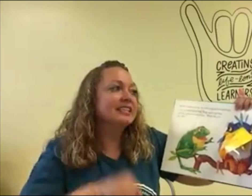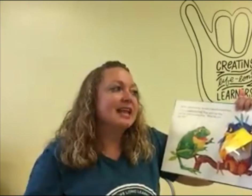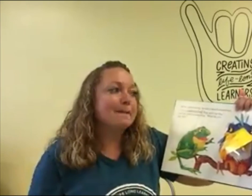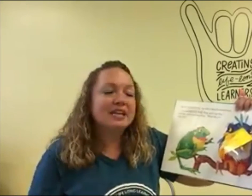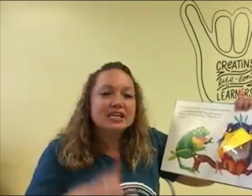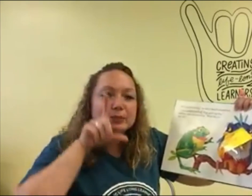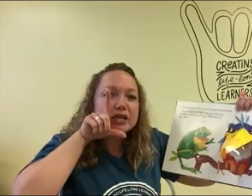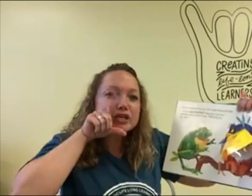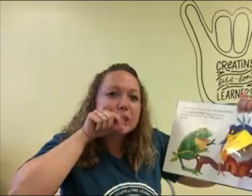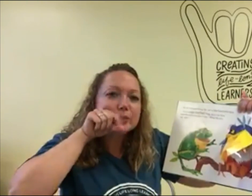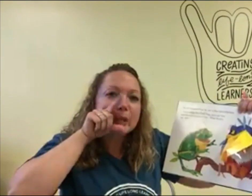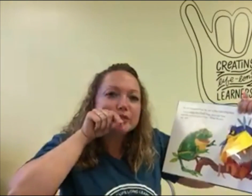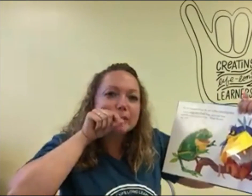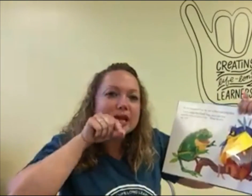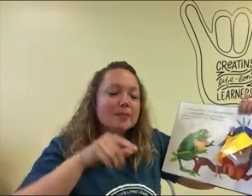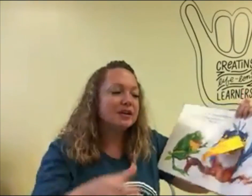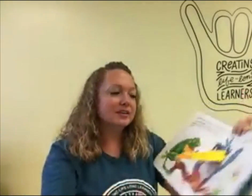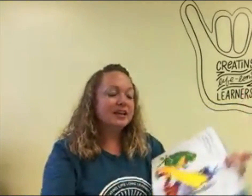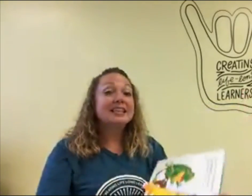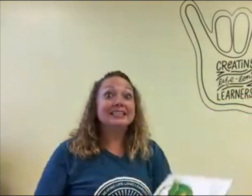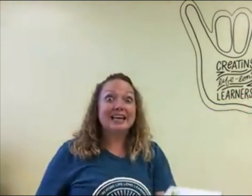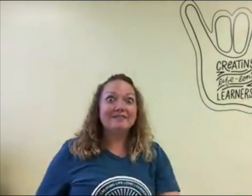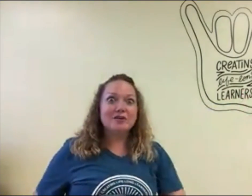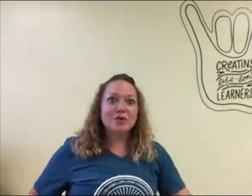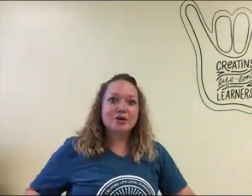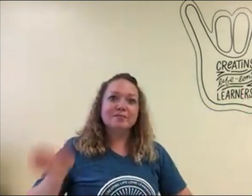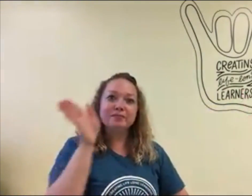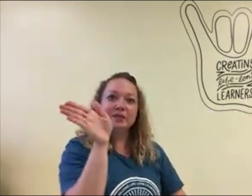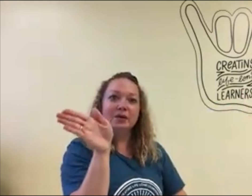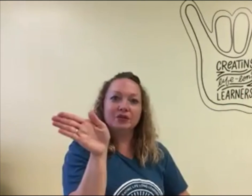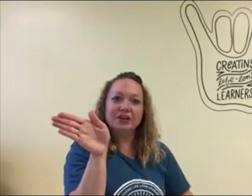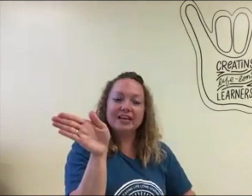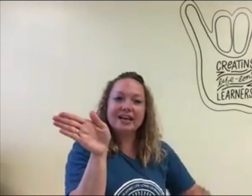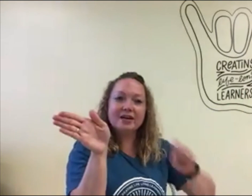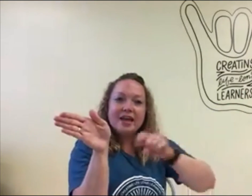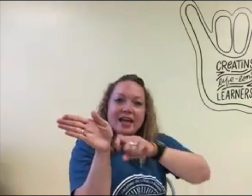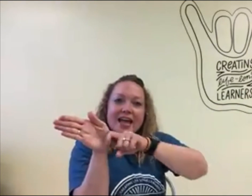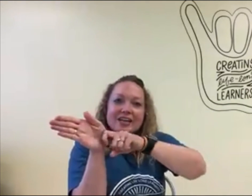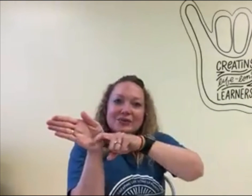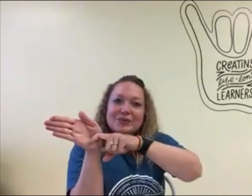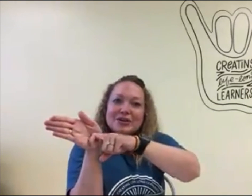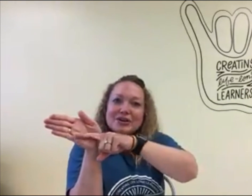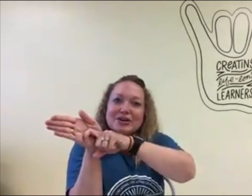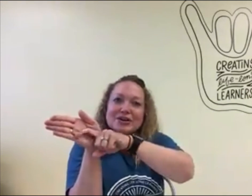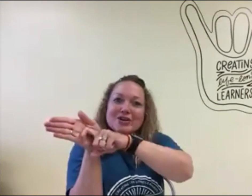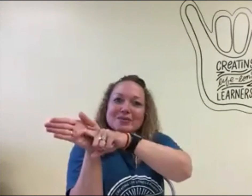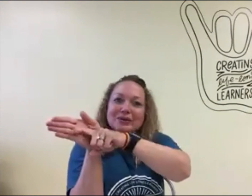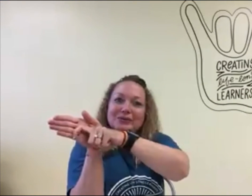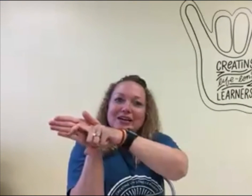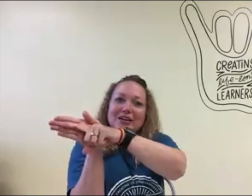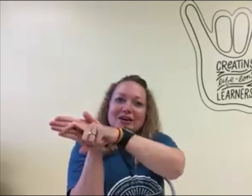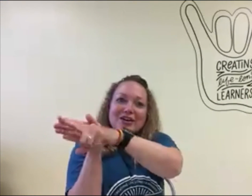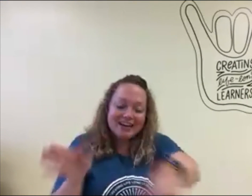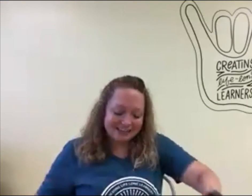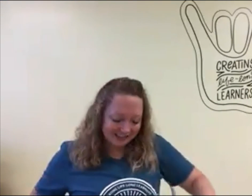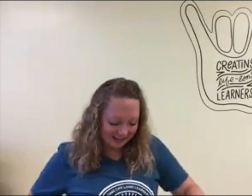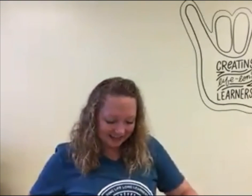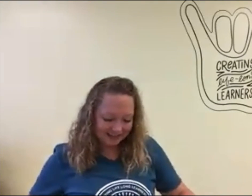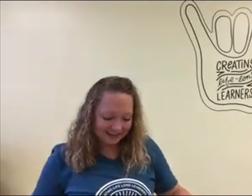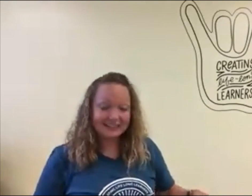beak, snap, snap, snap, snap. The sign for worm, hold your hand up and your worm goes right along your hand. That's what the birds